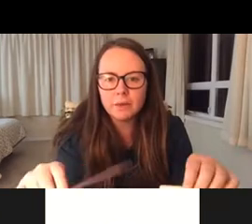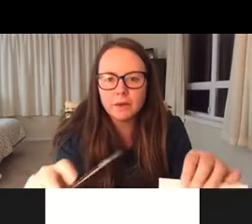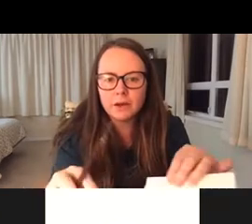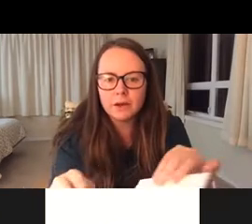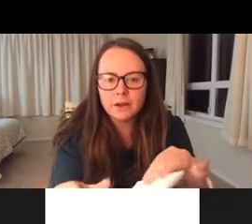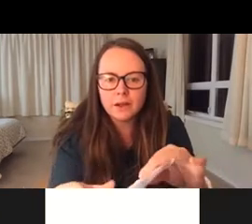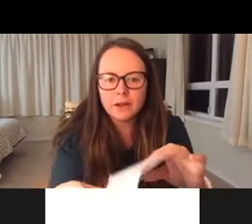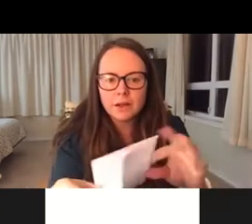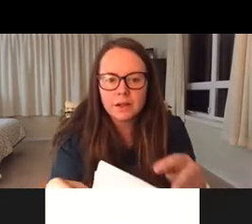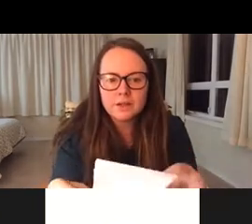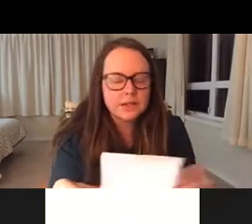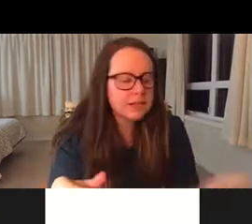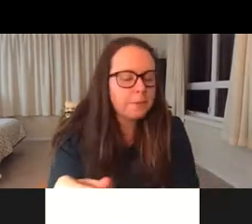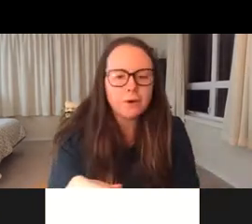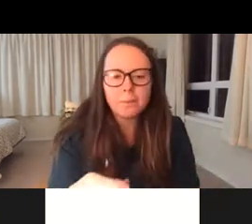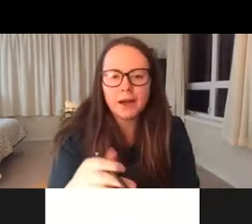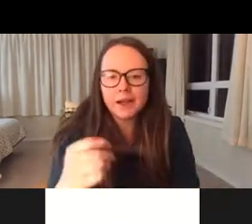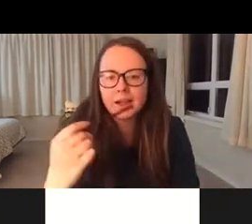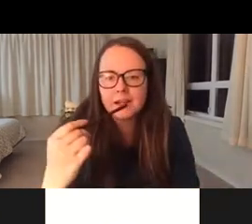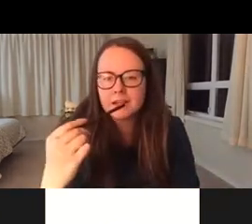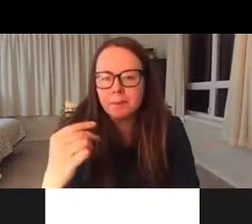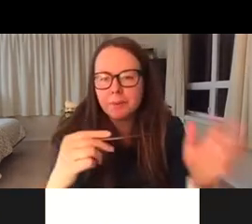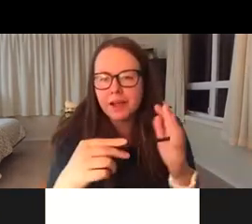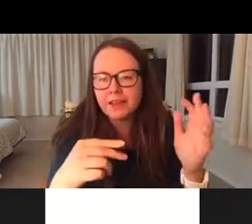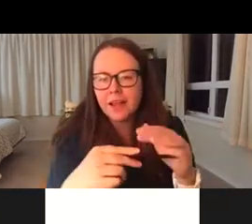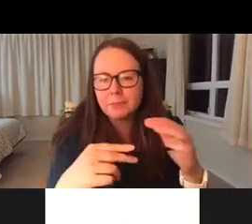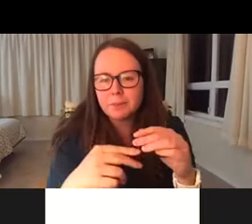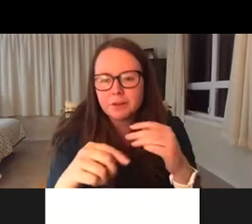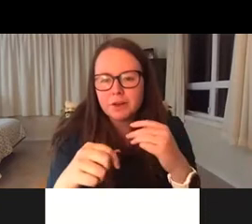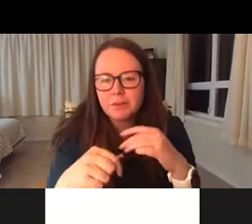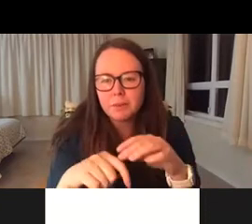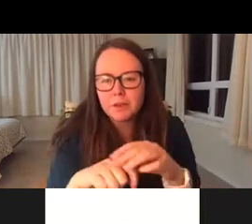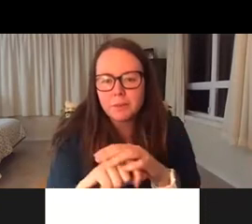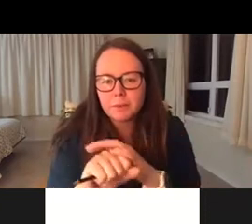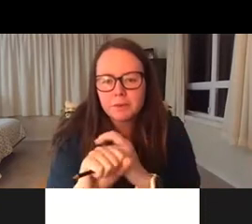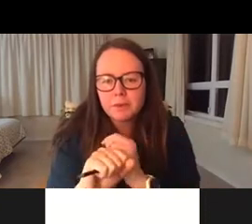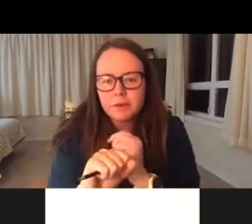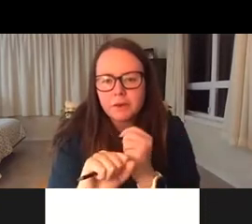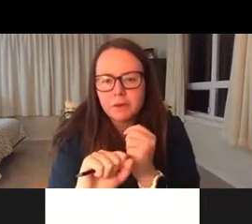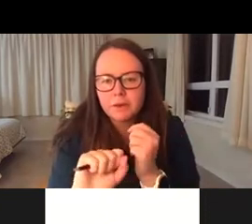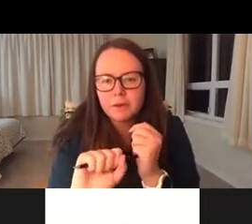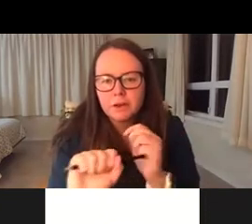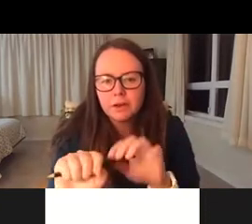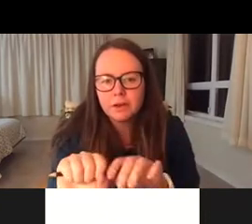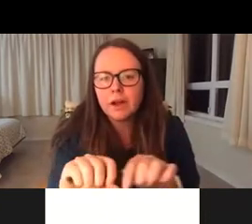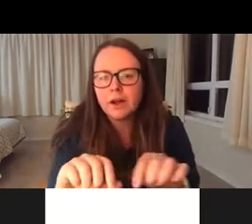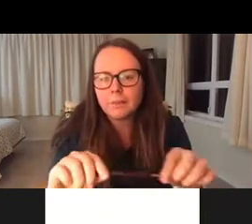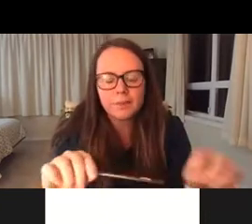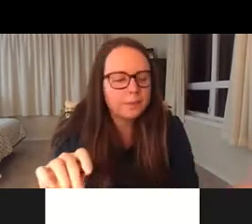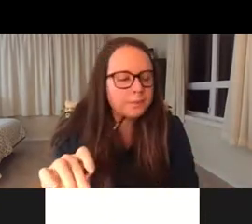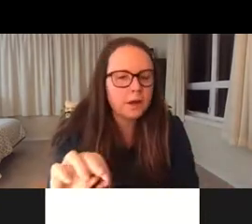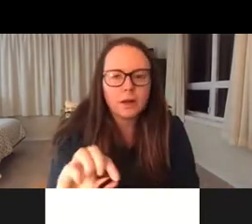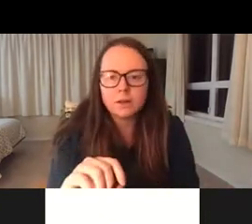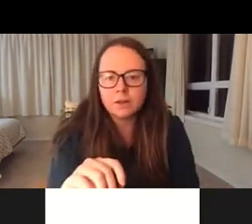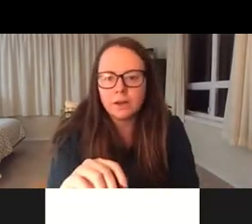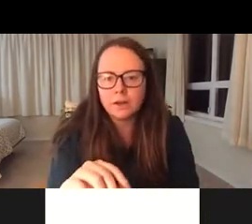email, or because it's up on my other laptop, which I don't have with me at the moment. So. Oh, there's no rush. It's fine. Okay. All